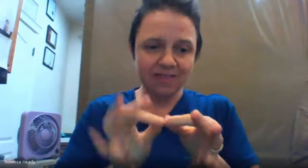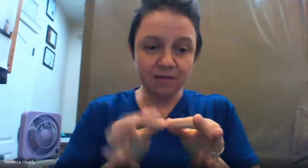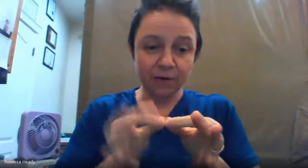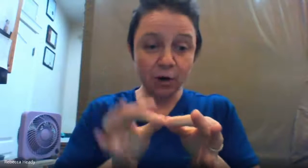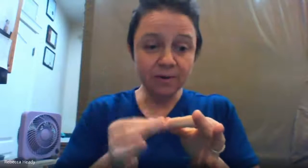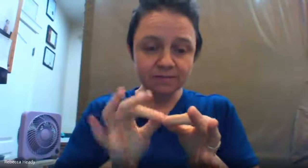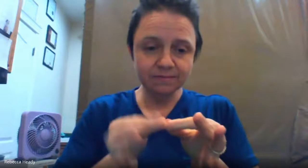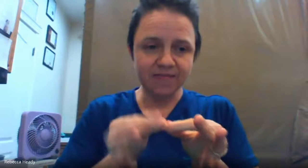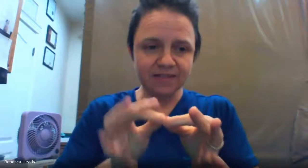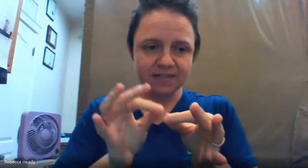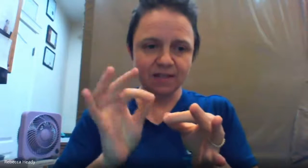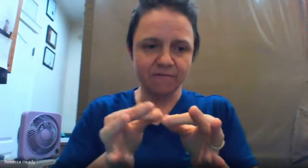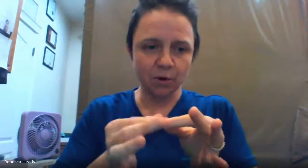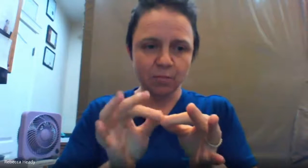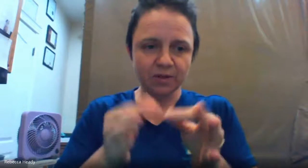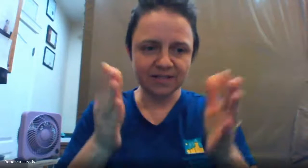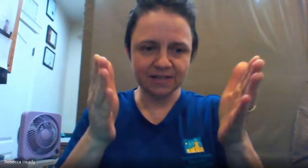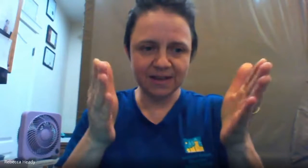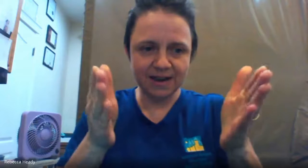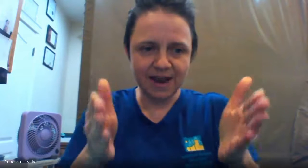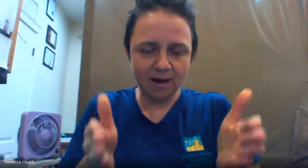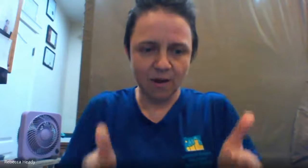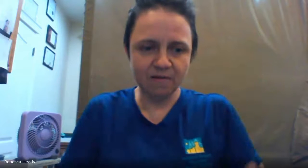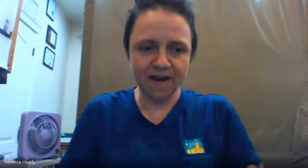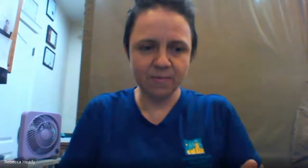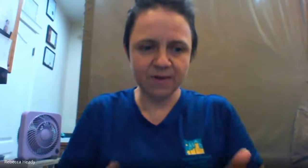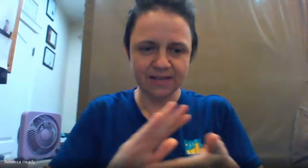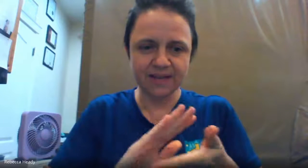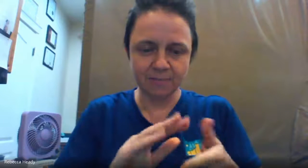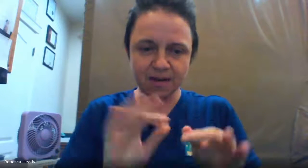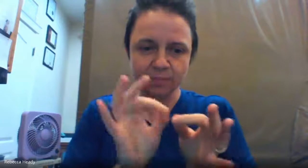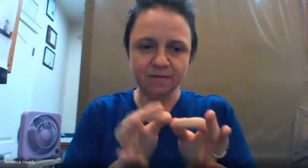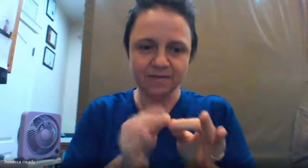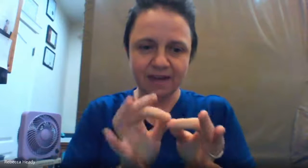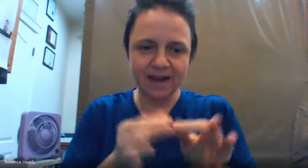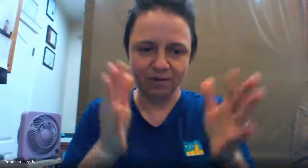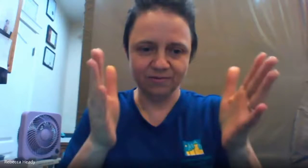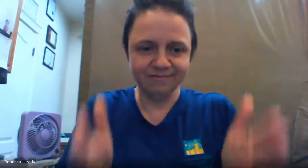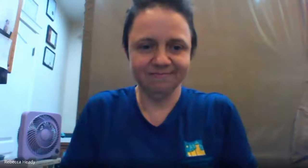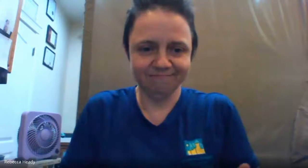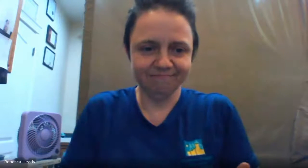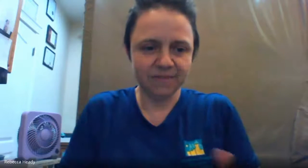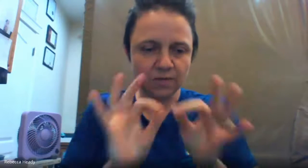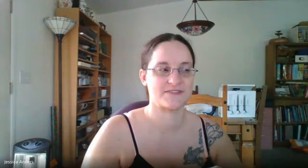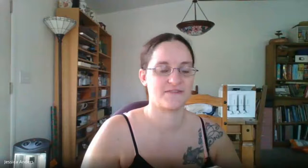the verb, and this is the verb plus the noun modifier makes that become a noun. And what is